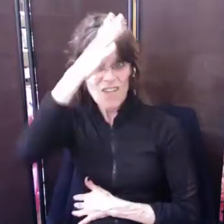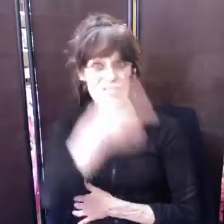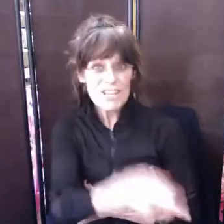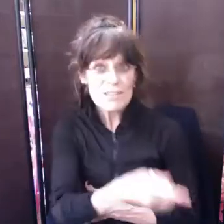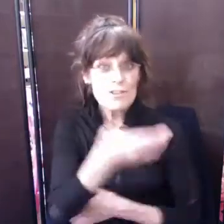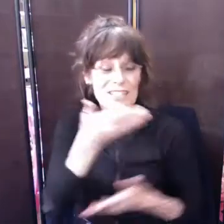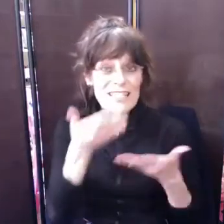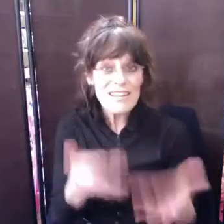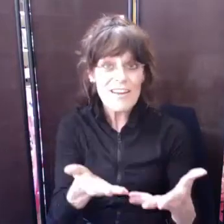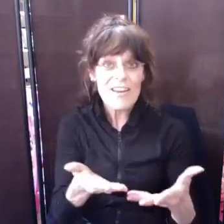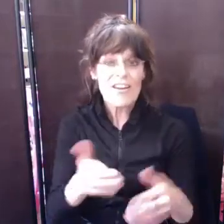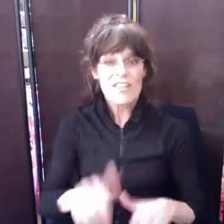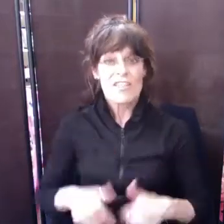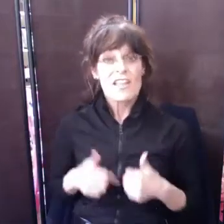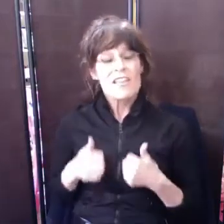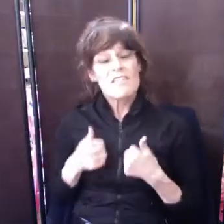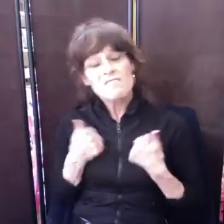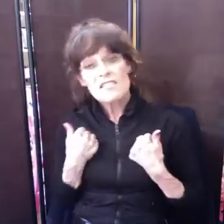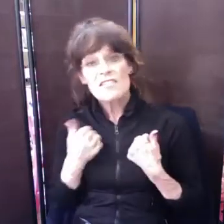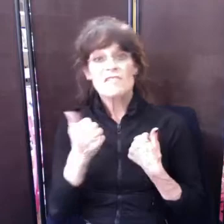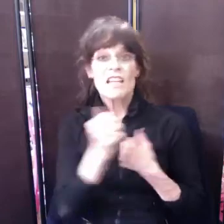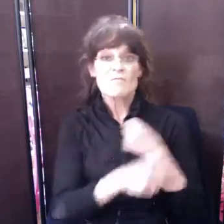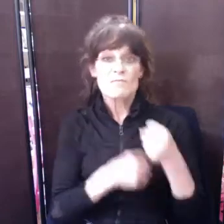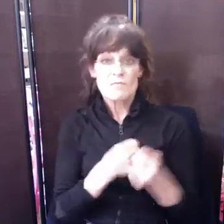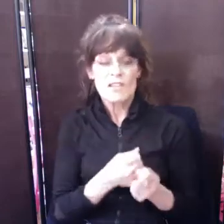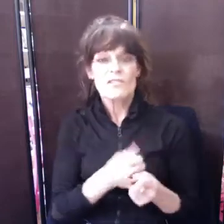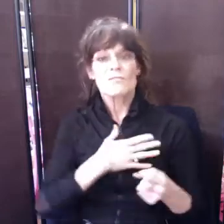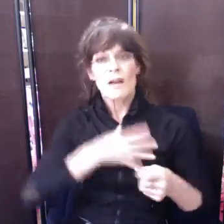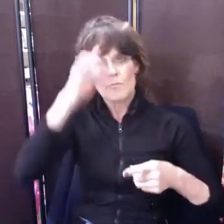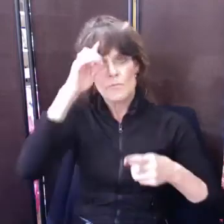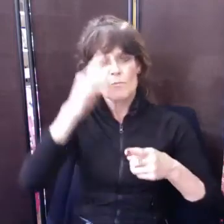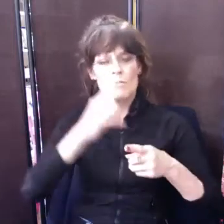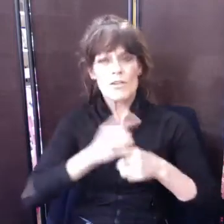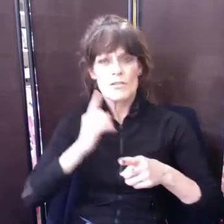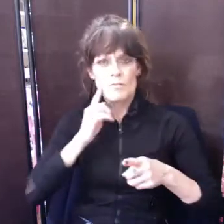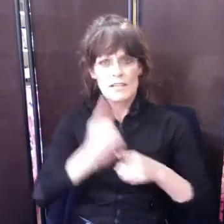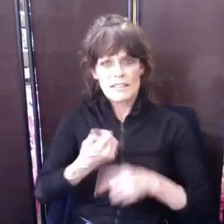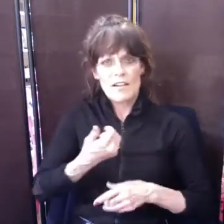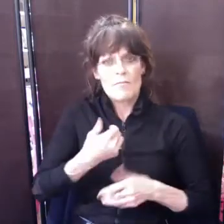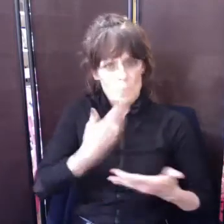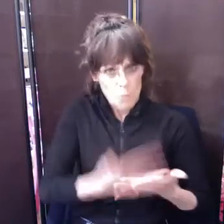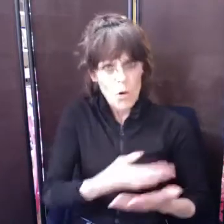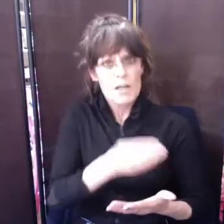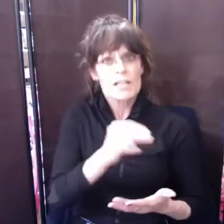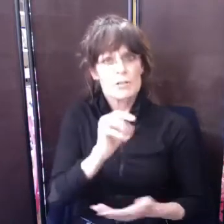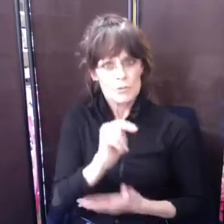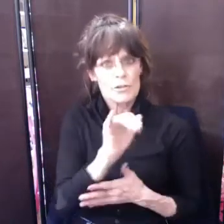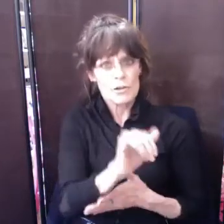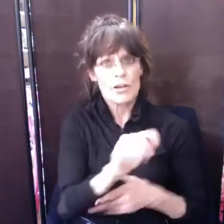they lived there for 10 years. My mother and father and my brother and I were both born there. And in 1955, my dad got a job in Los